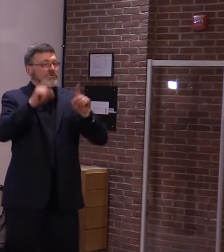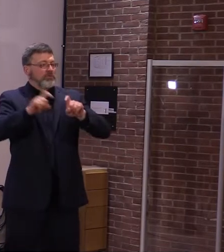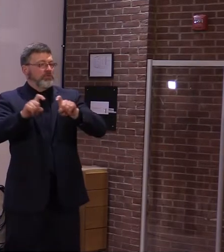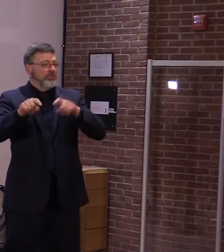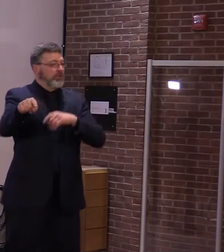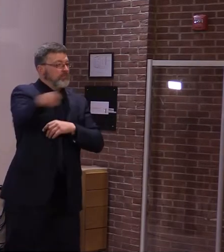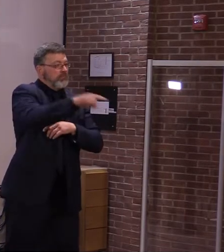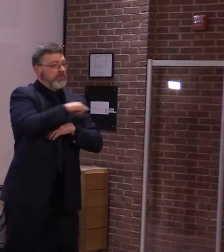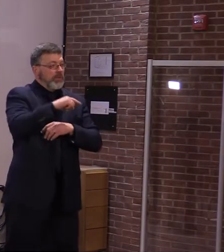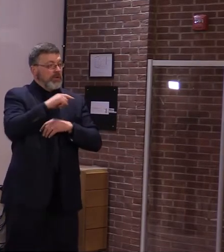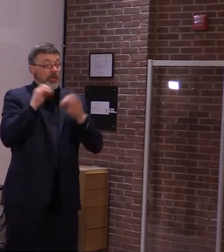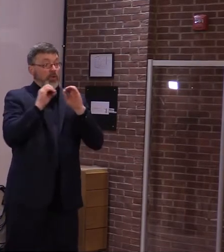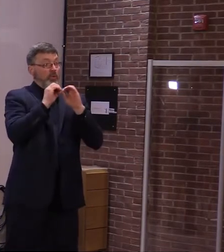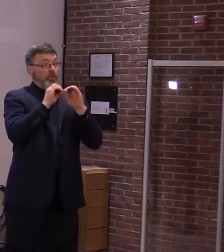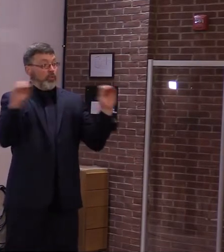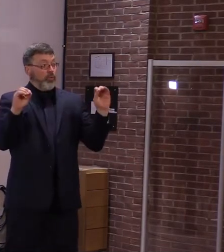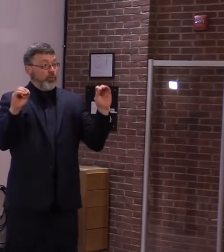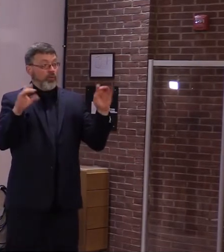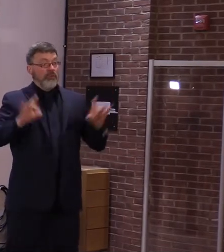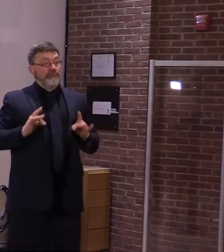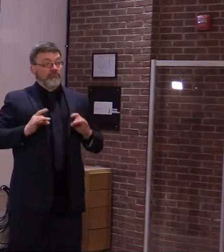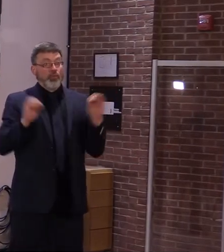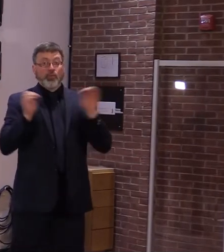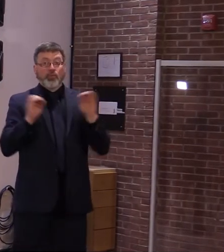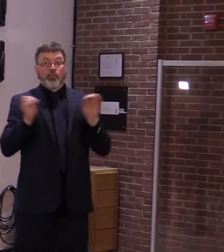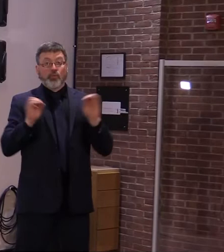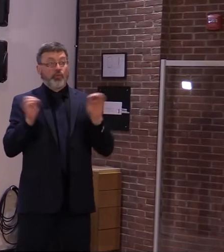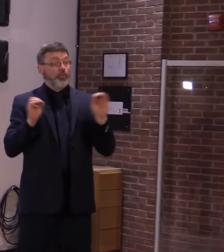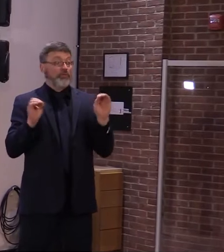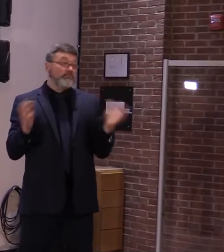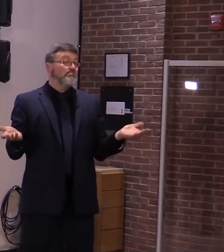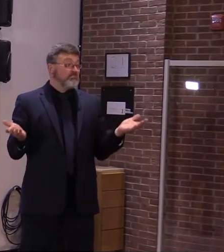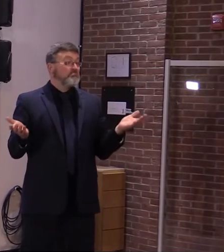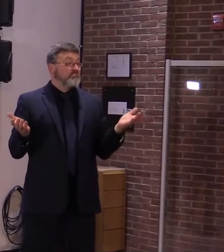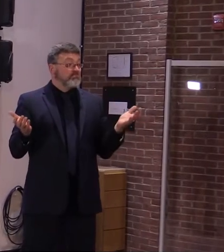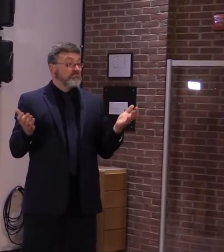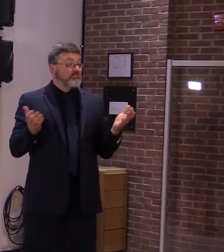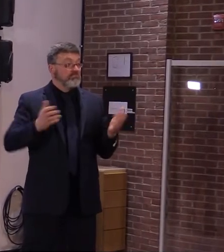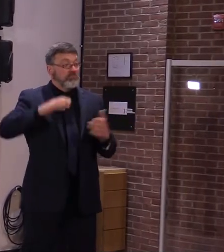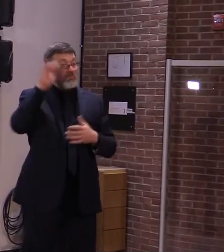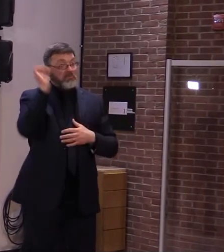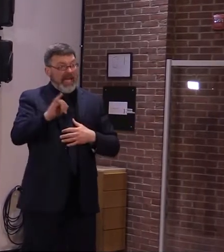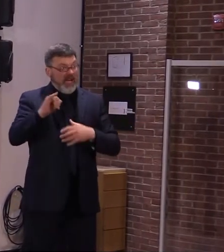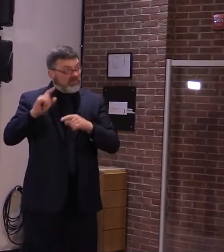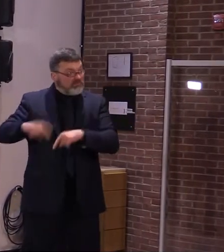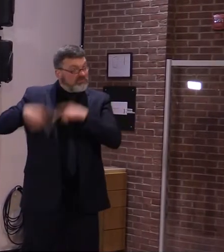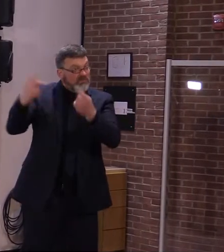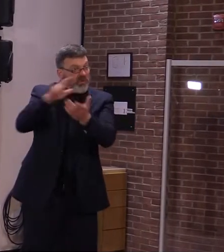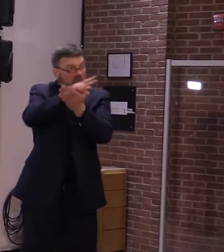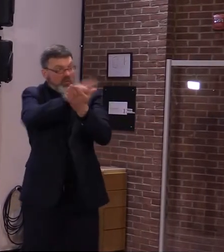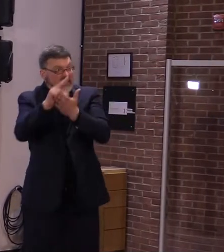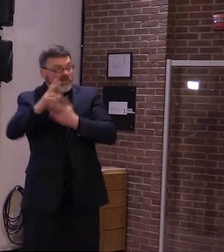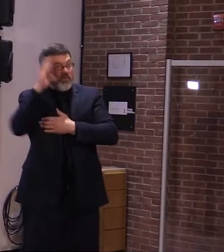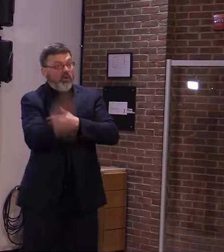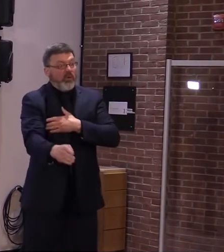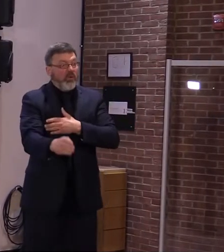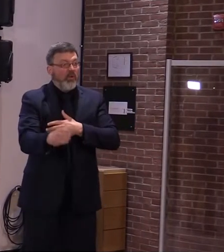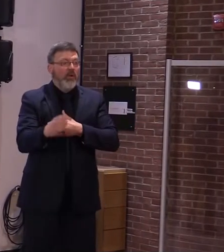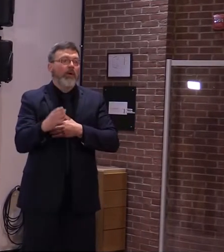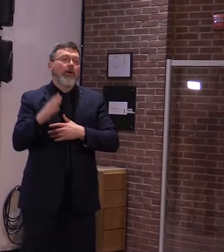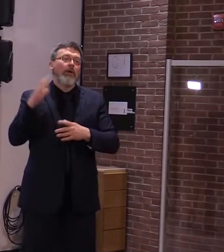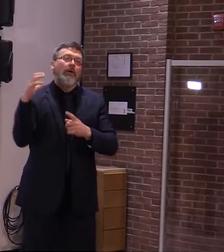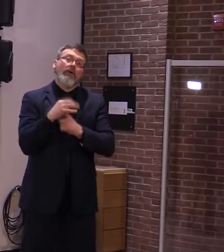positive cases of COVID-19. This is the third week in a row the testing did not identify a single case. This means